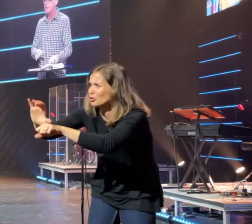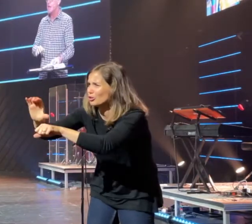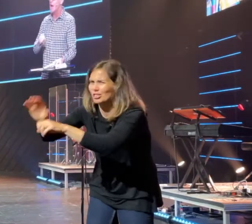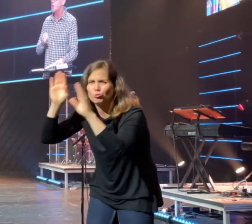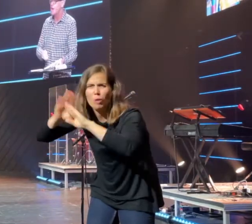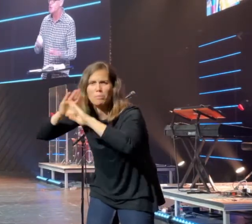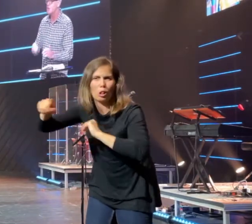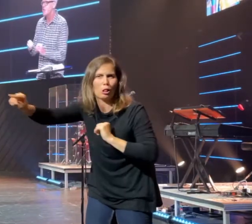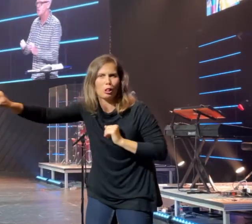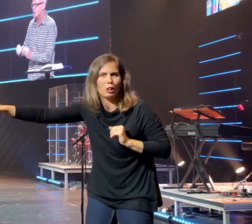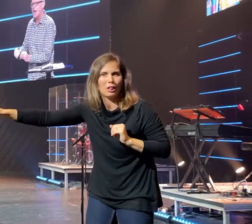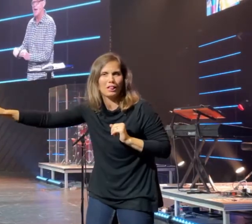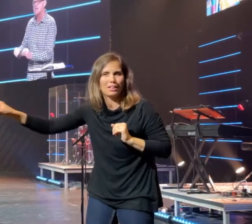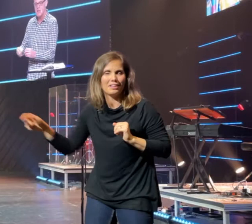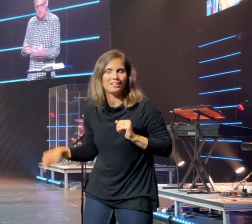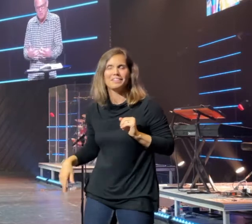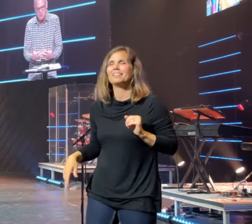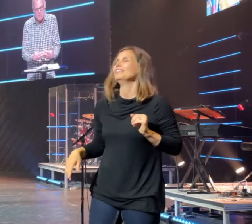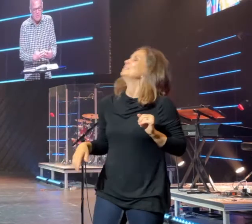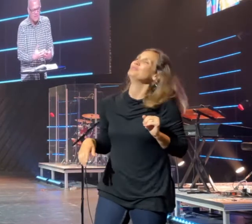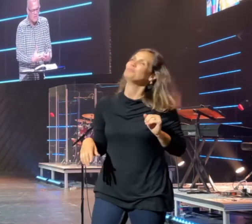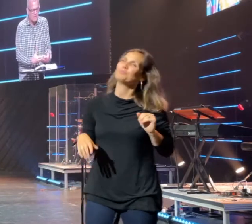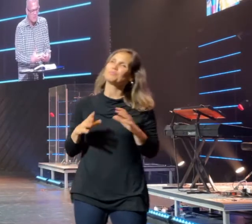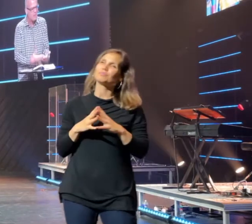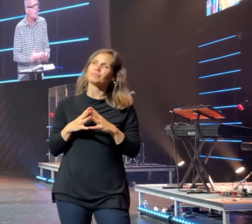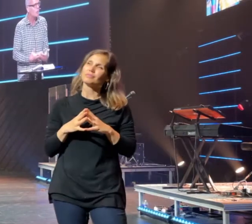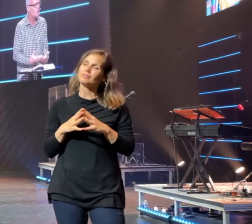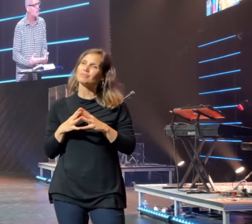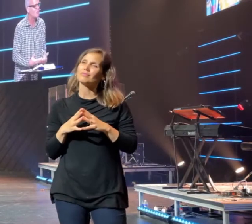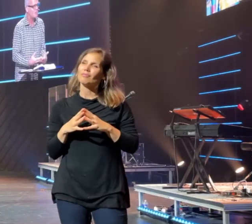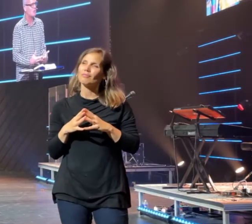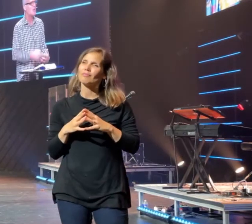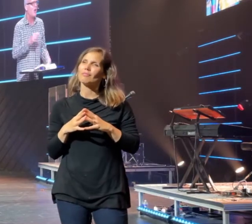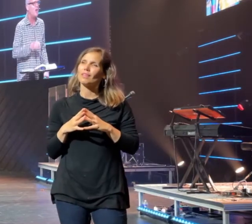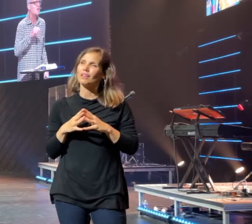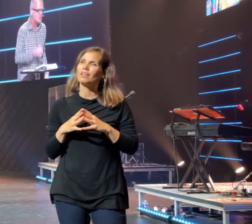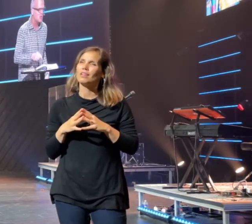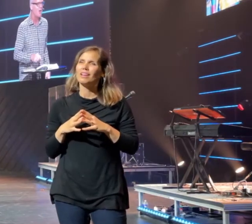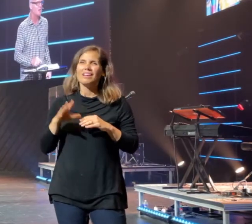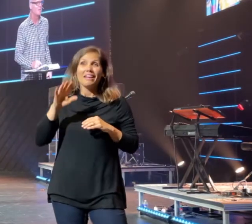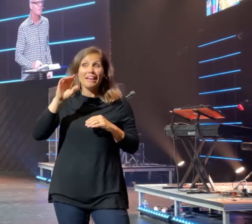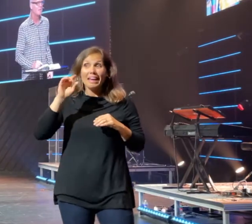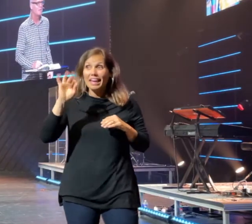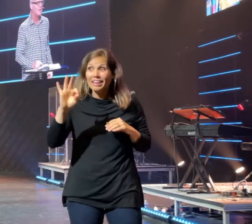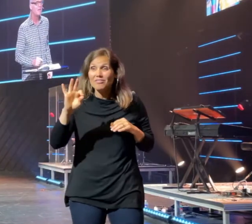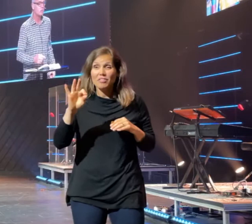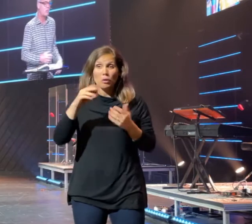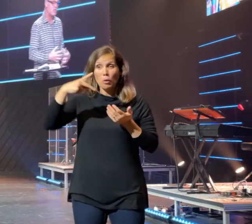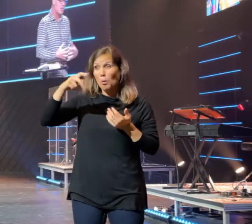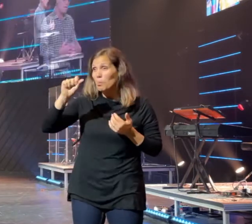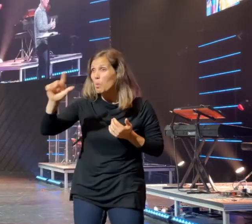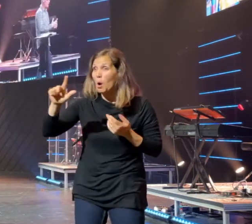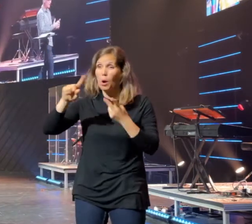And I would imagine that these guys, the people who wrote the scriptures, understood that this was